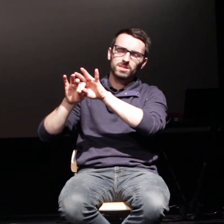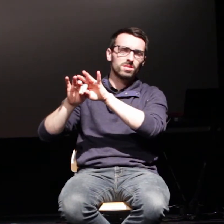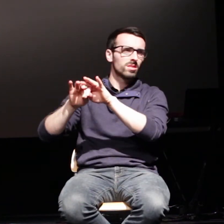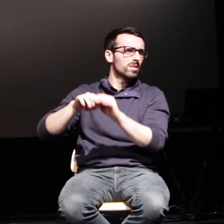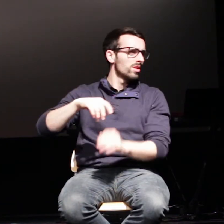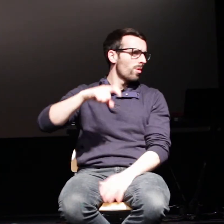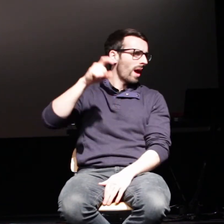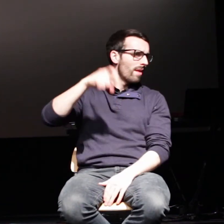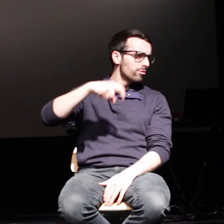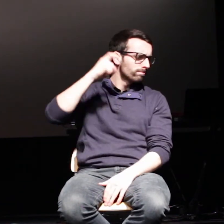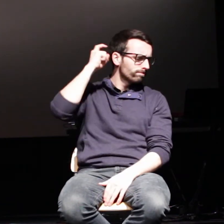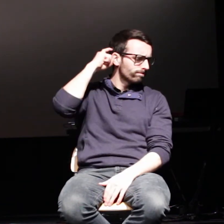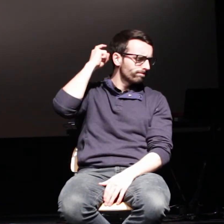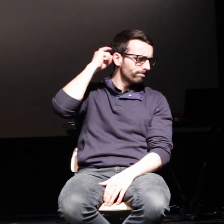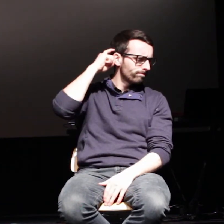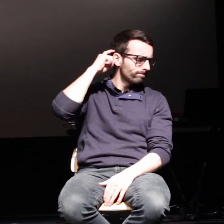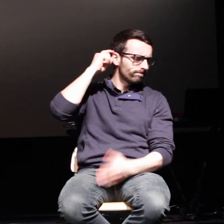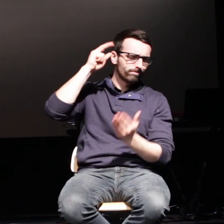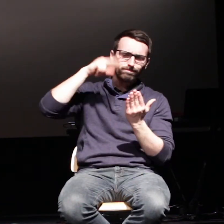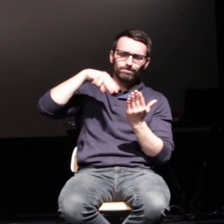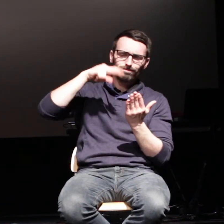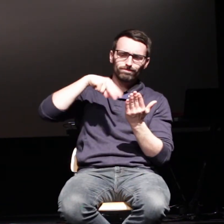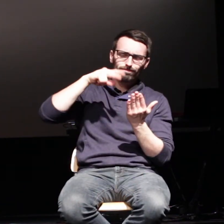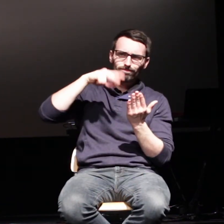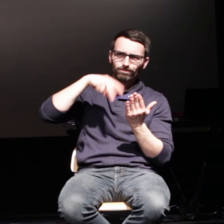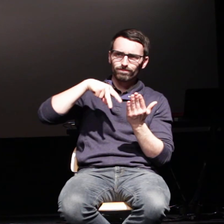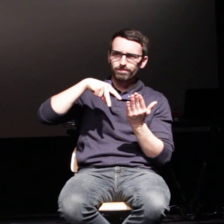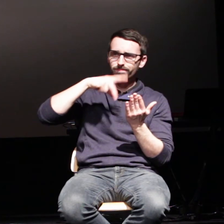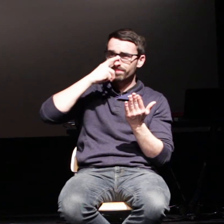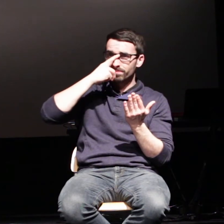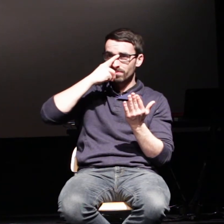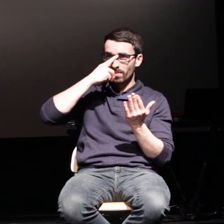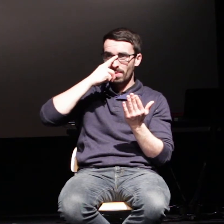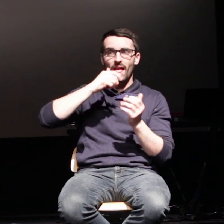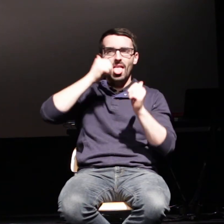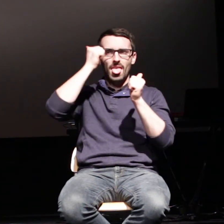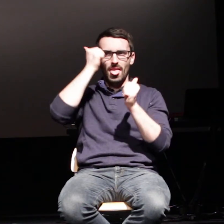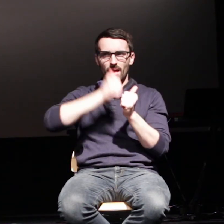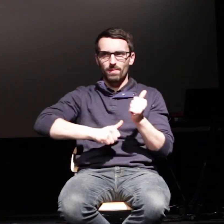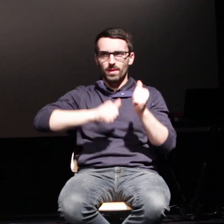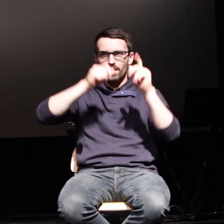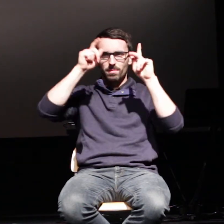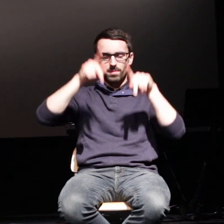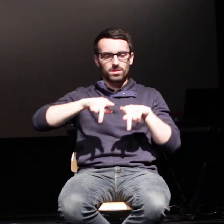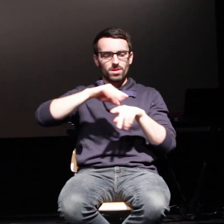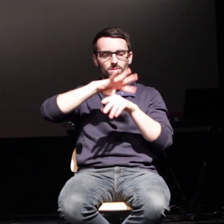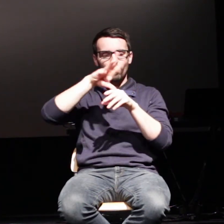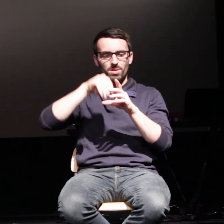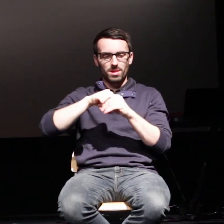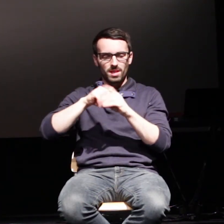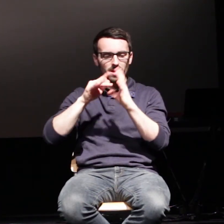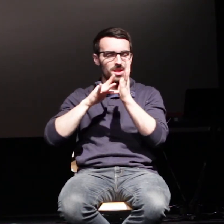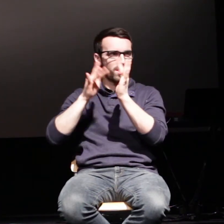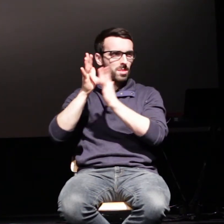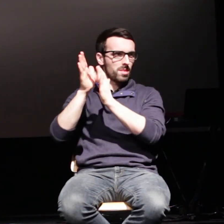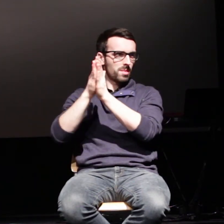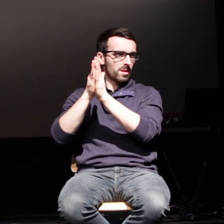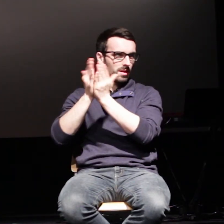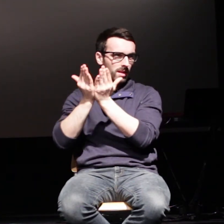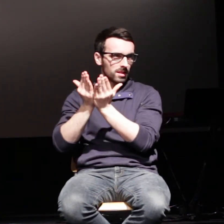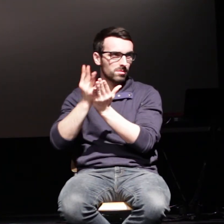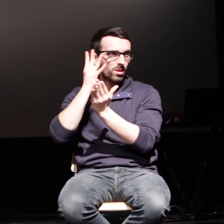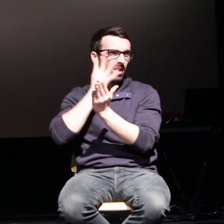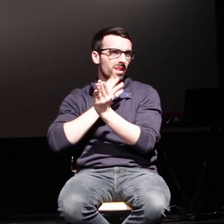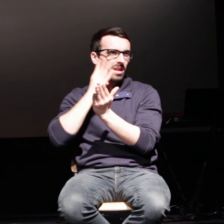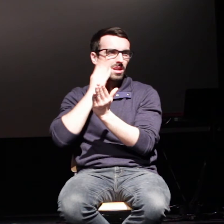in mind as you're reading these stories and these healings that every single person in the Gospels who ever experienced a healing